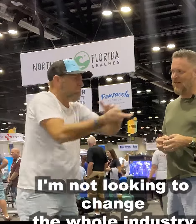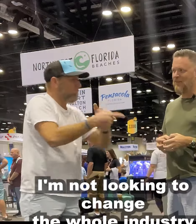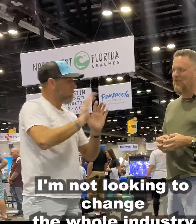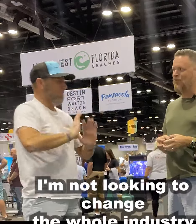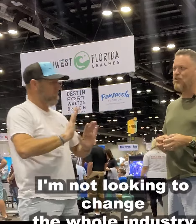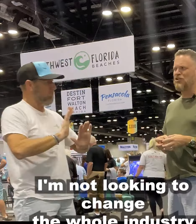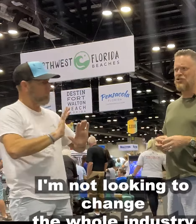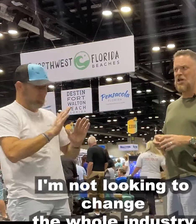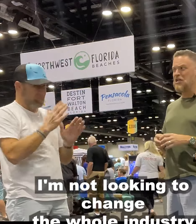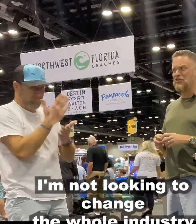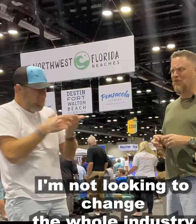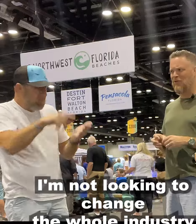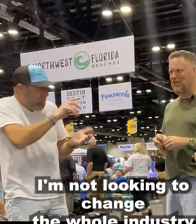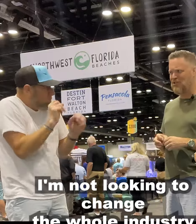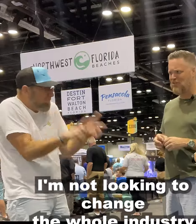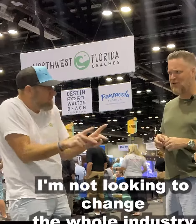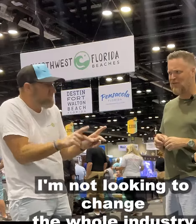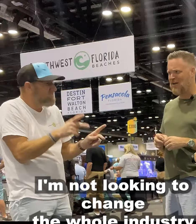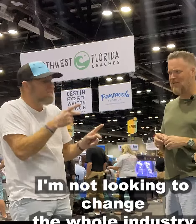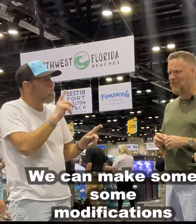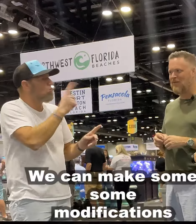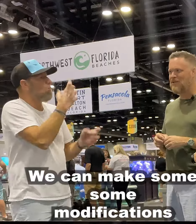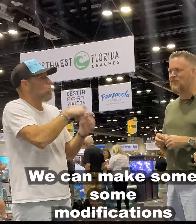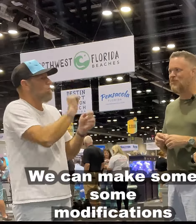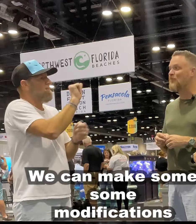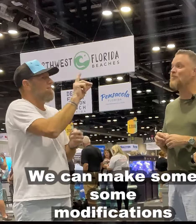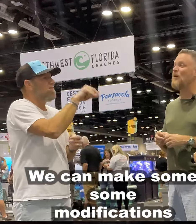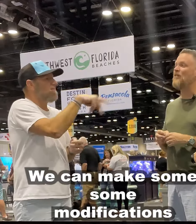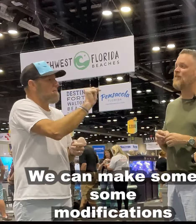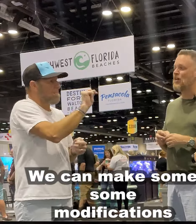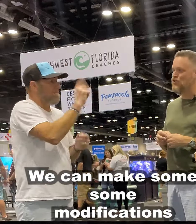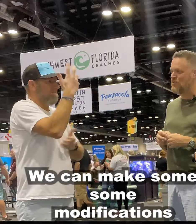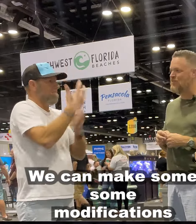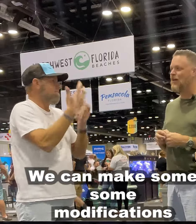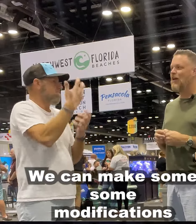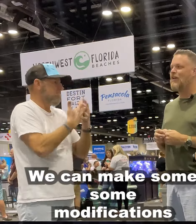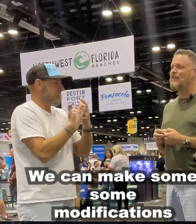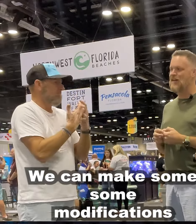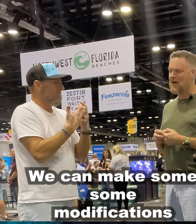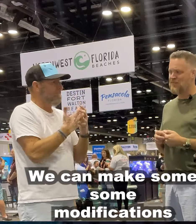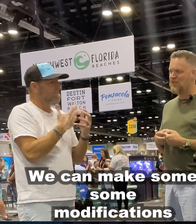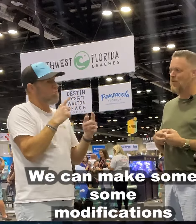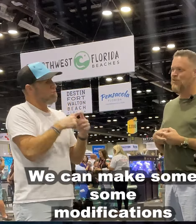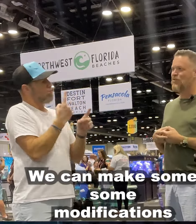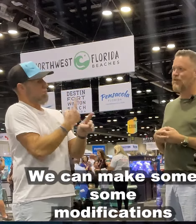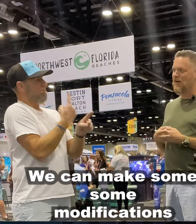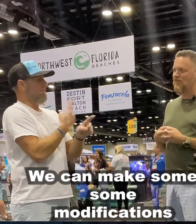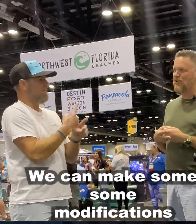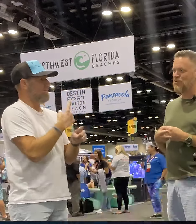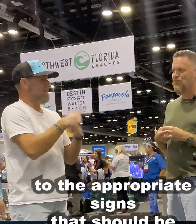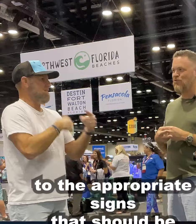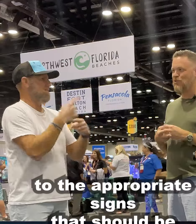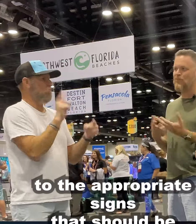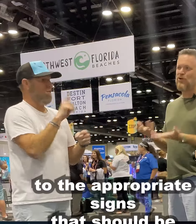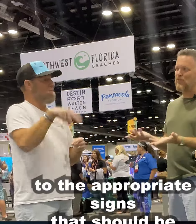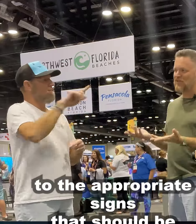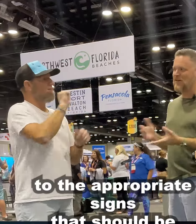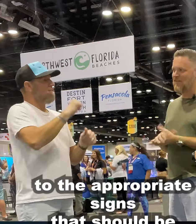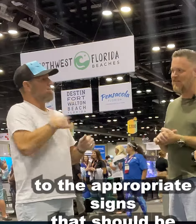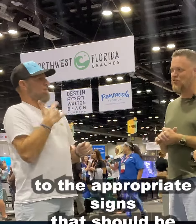I'm not looking to change the whole industry around. We can make some modifications and adapt what's already out there to the appropriate signs that